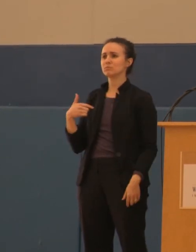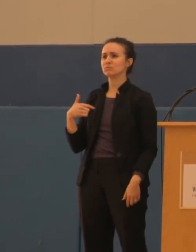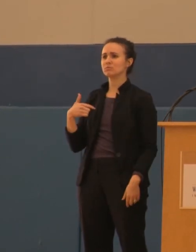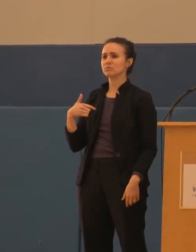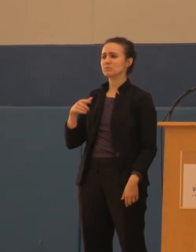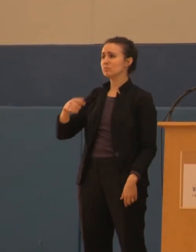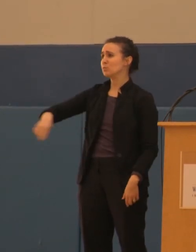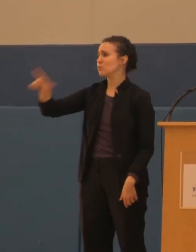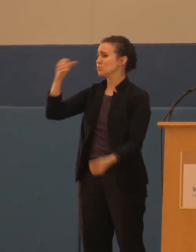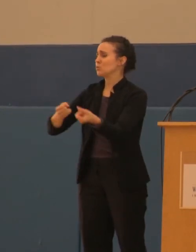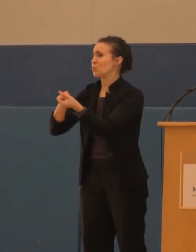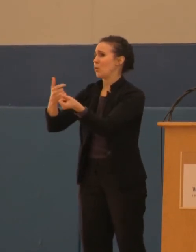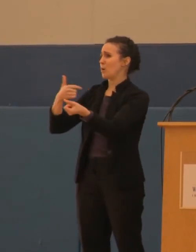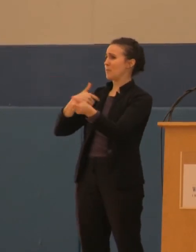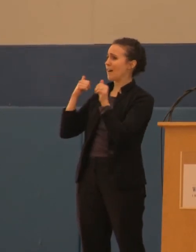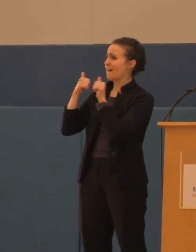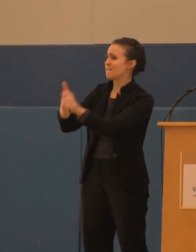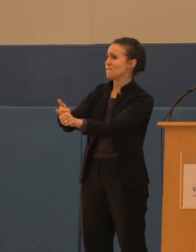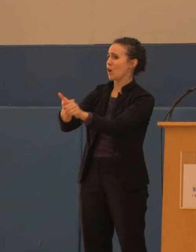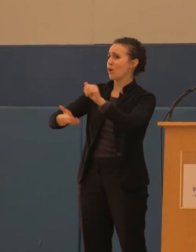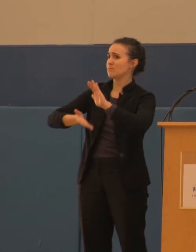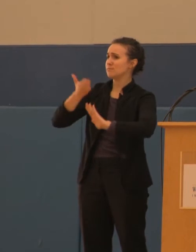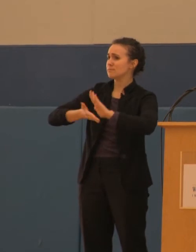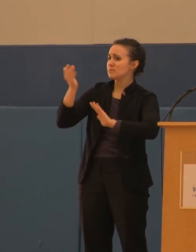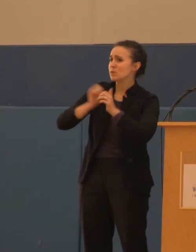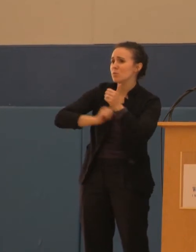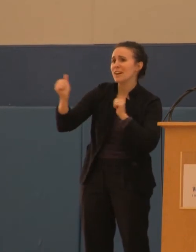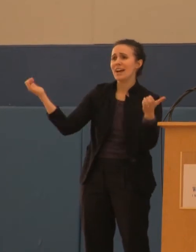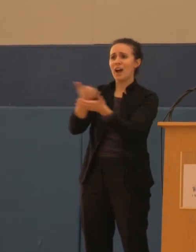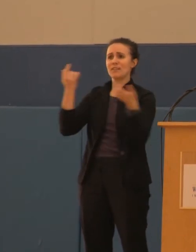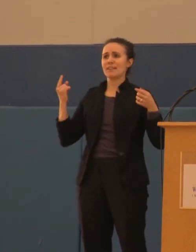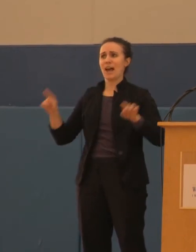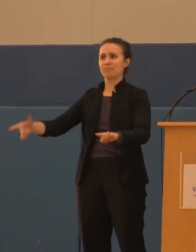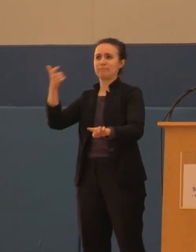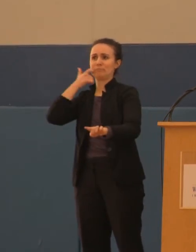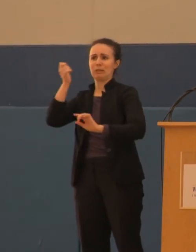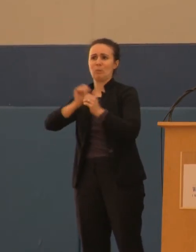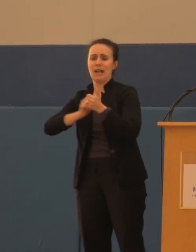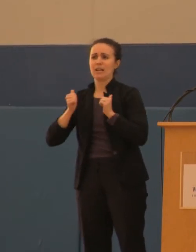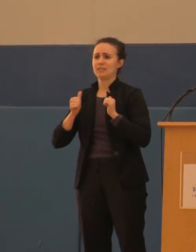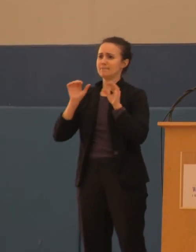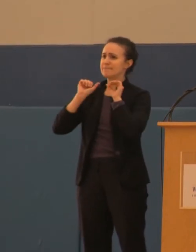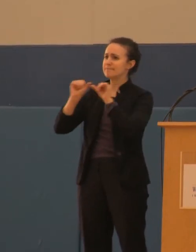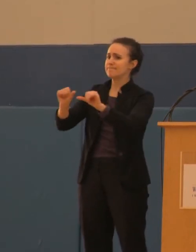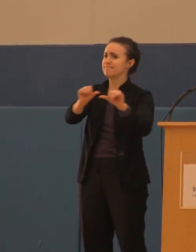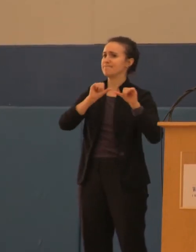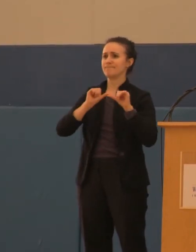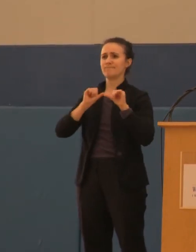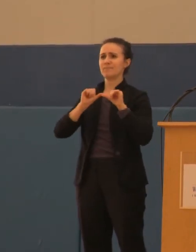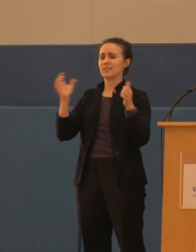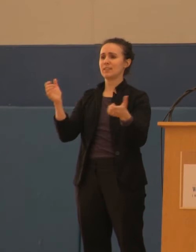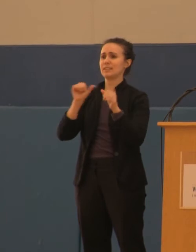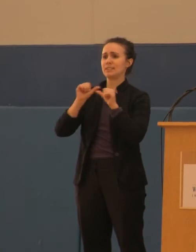that were with me and followed this race, and all that happened through this race continues, and we